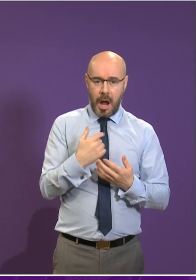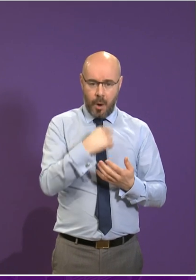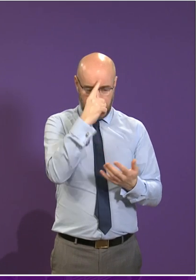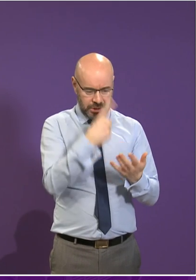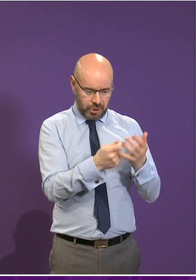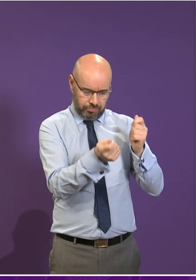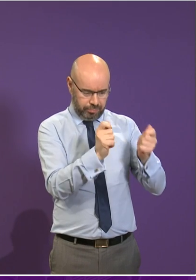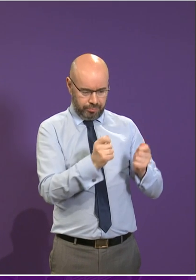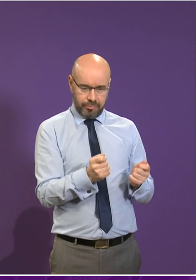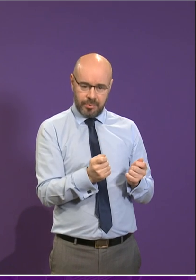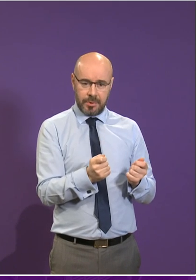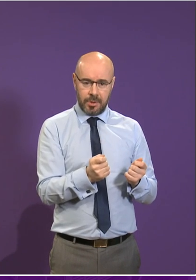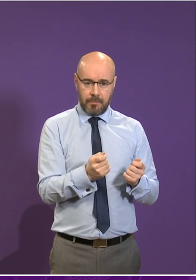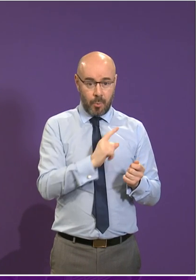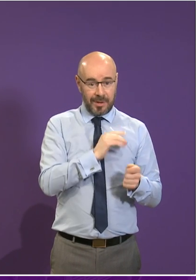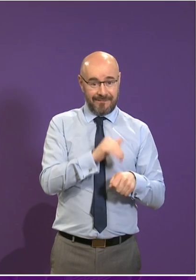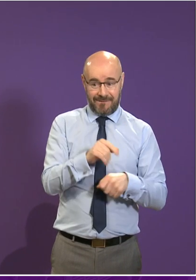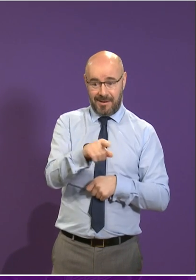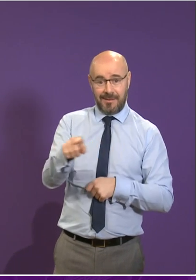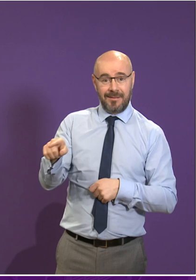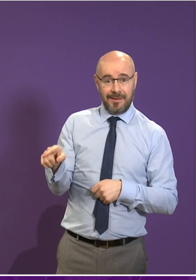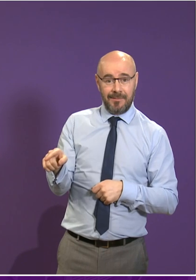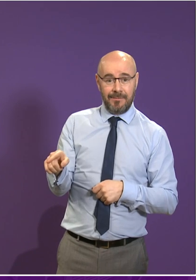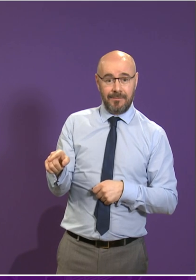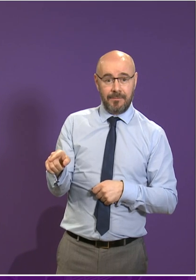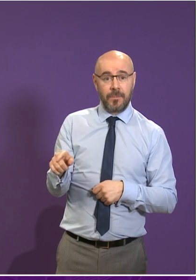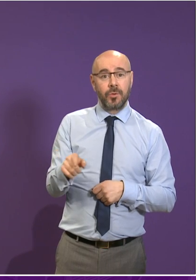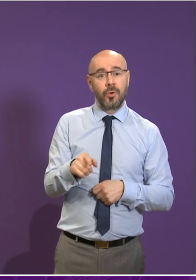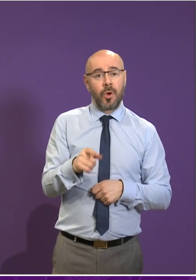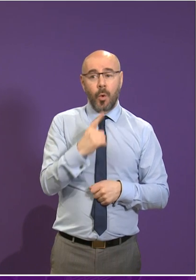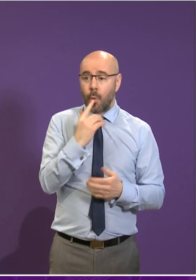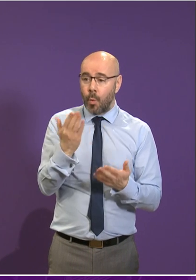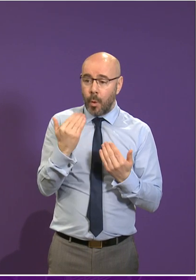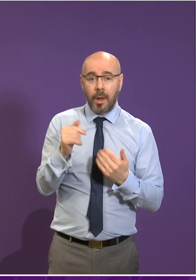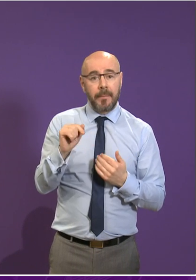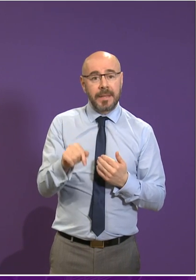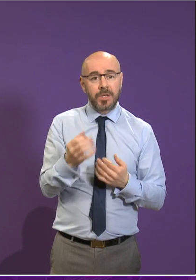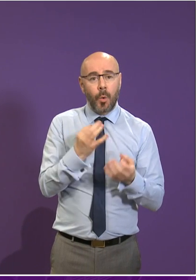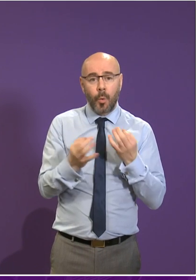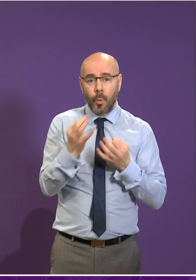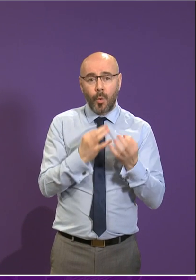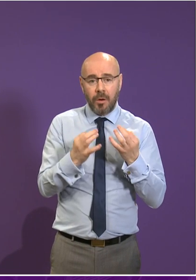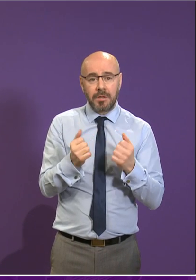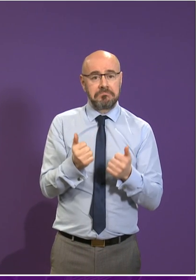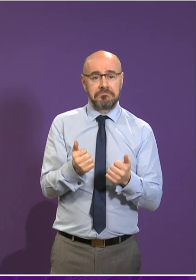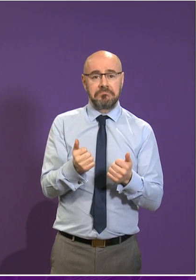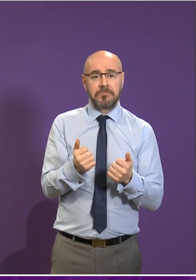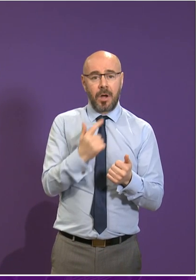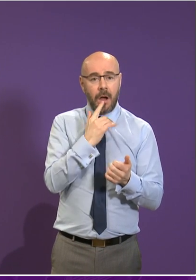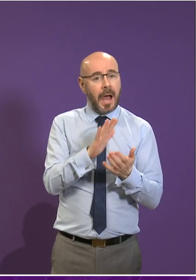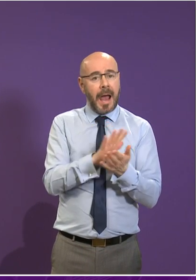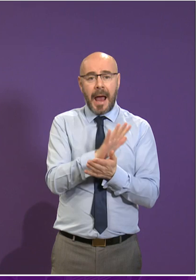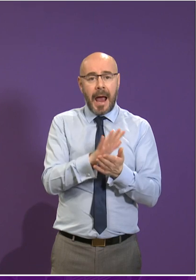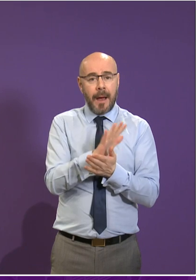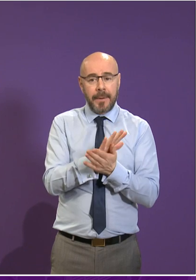affect them. So I very much welcome this important inquiry and would be very happy to